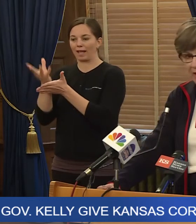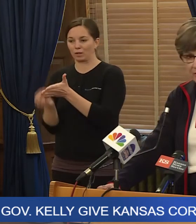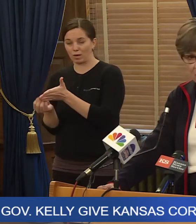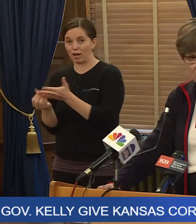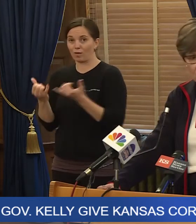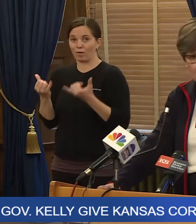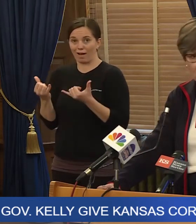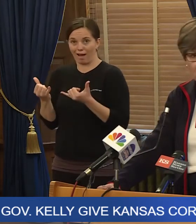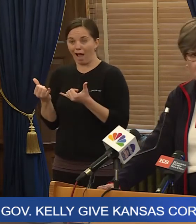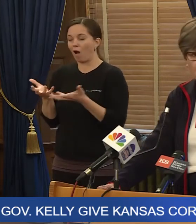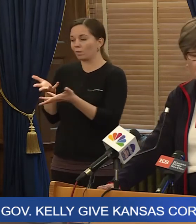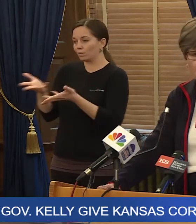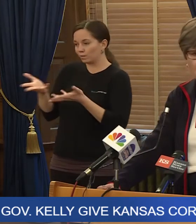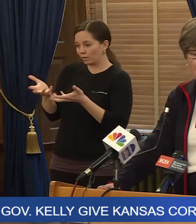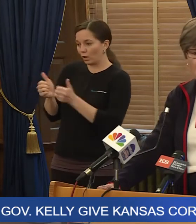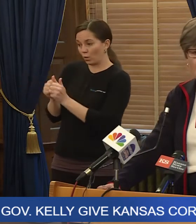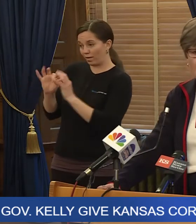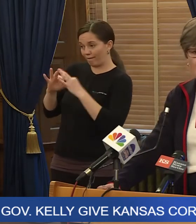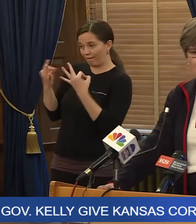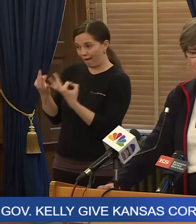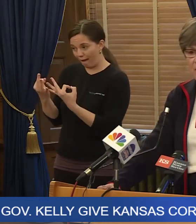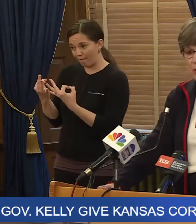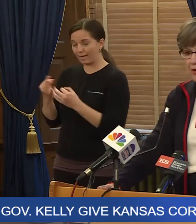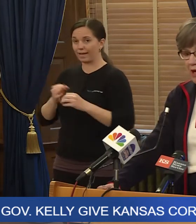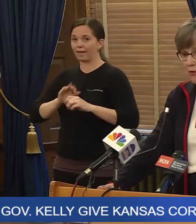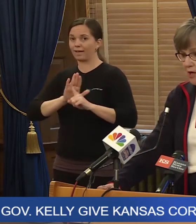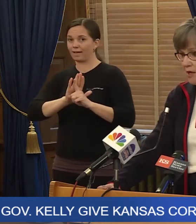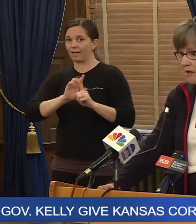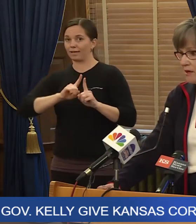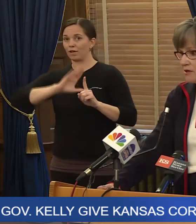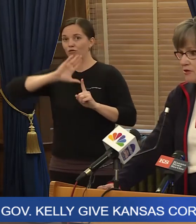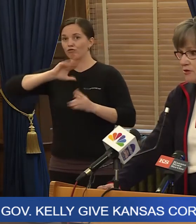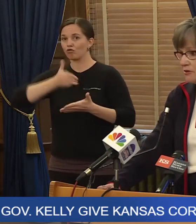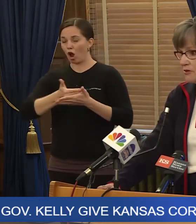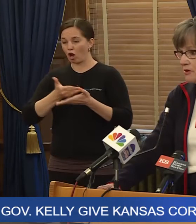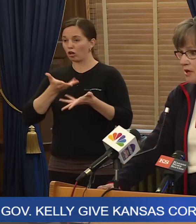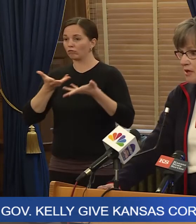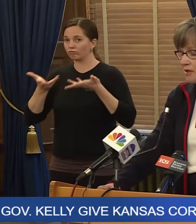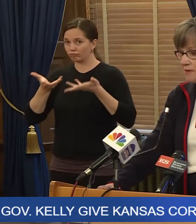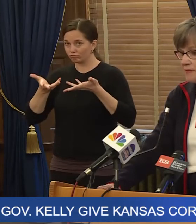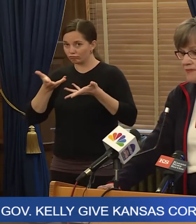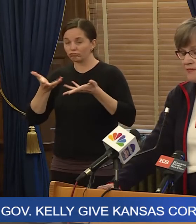family. I have talked with his daughter, but we're not ready